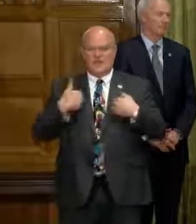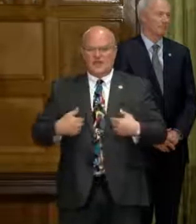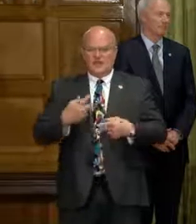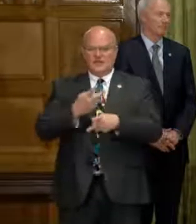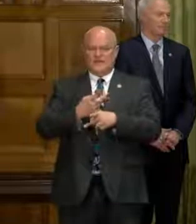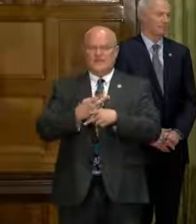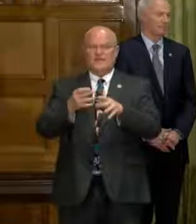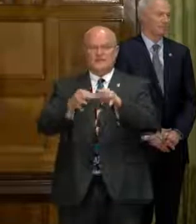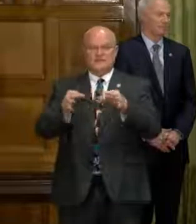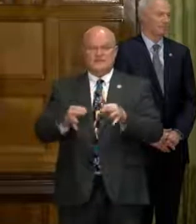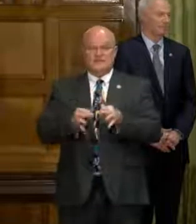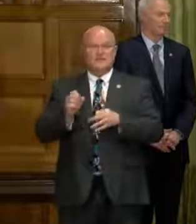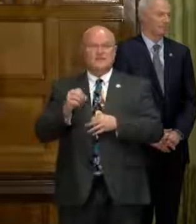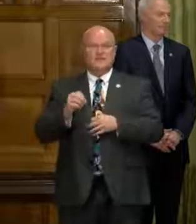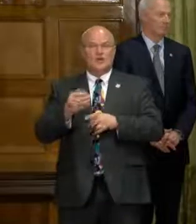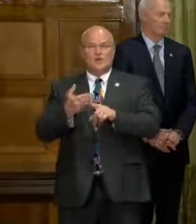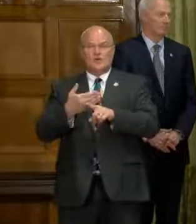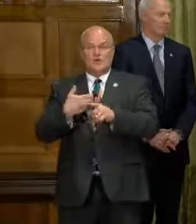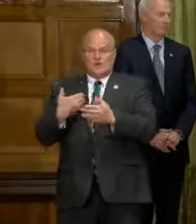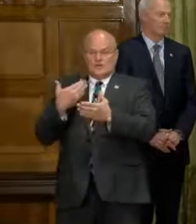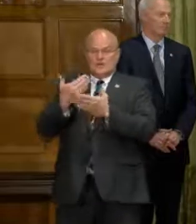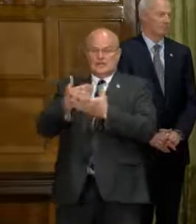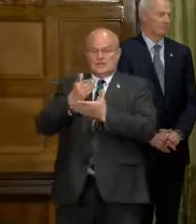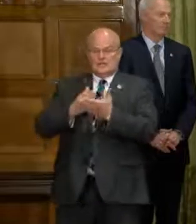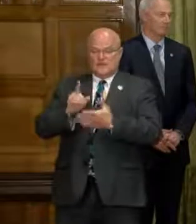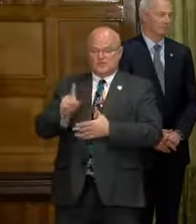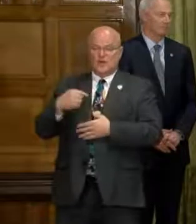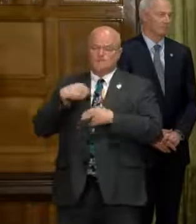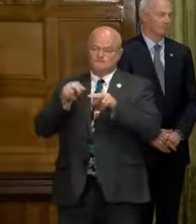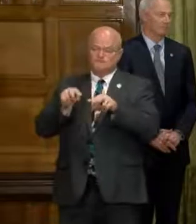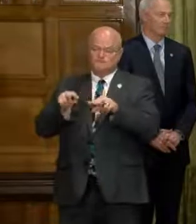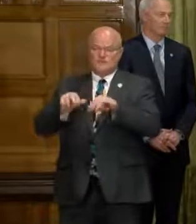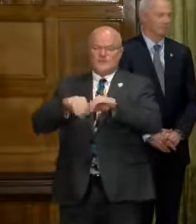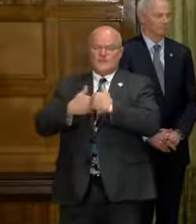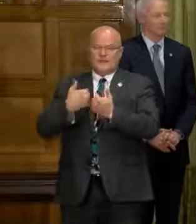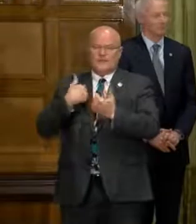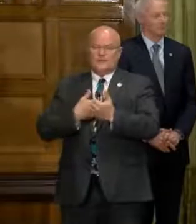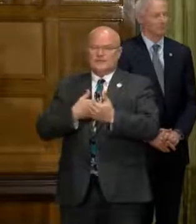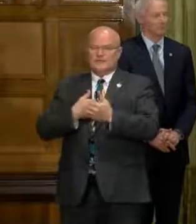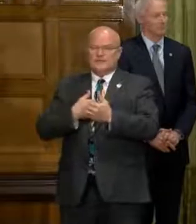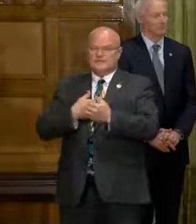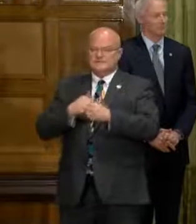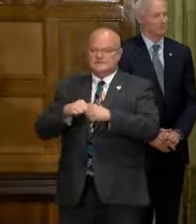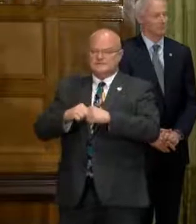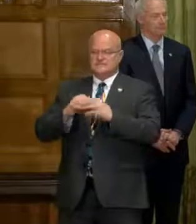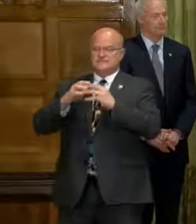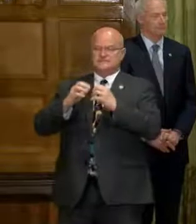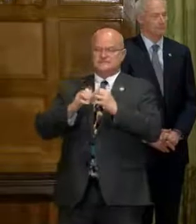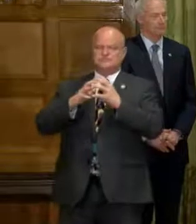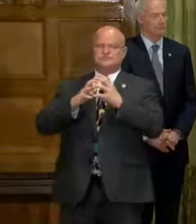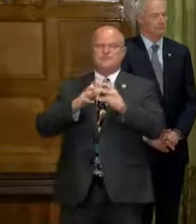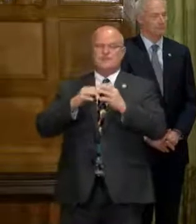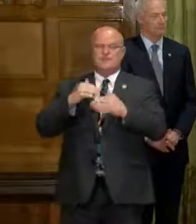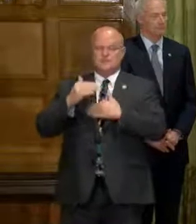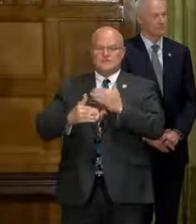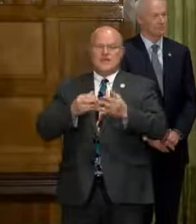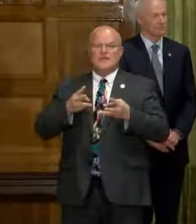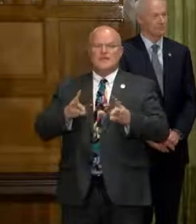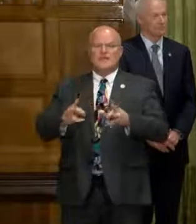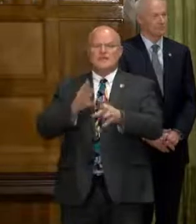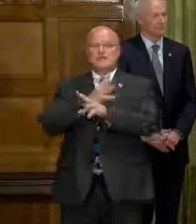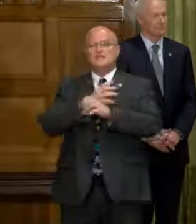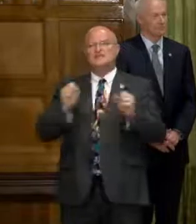And so even before we get to phase 1, we're going to look at ways that we can start back some of these elective procedures in ways